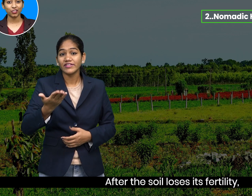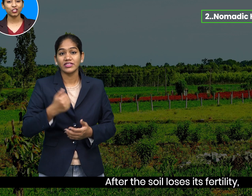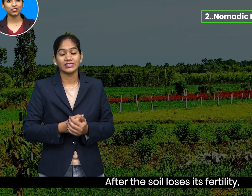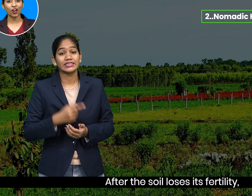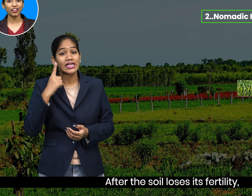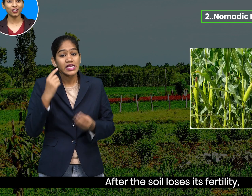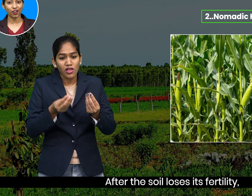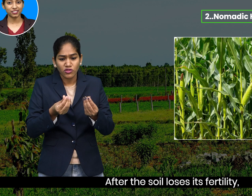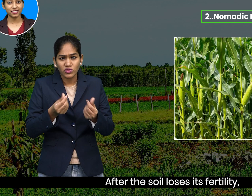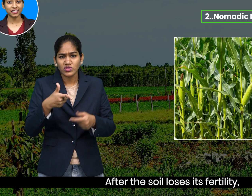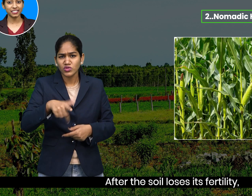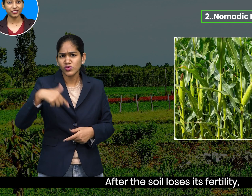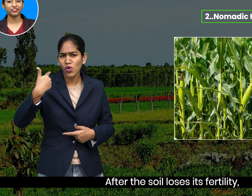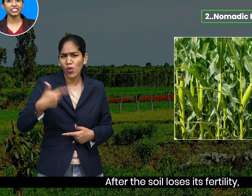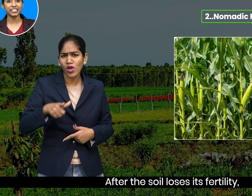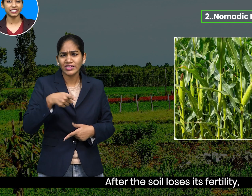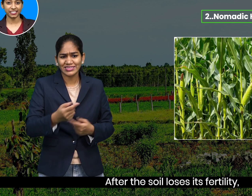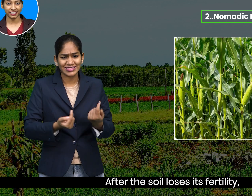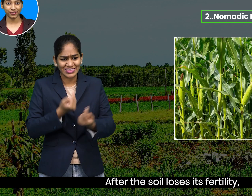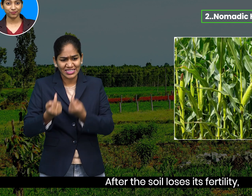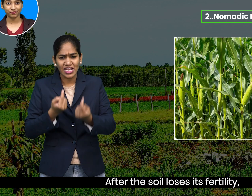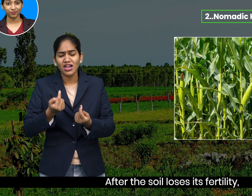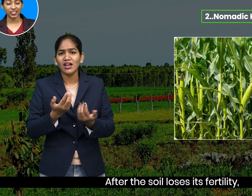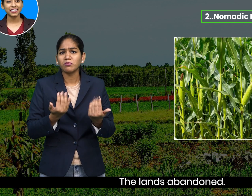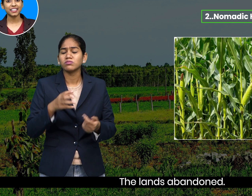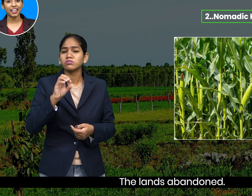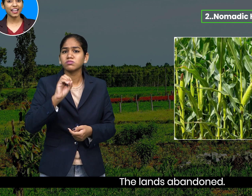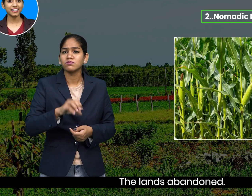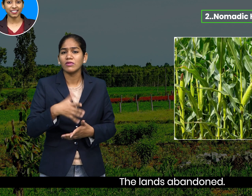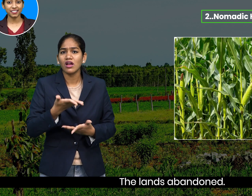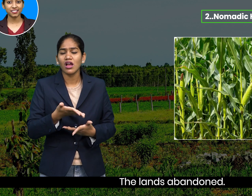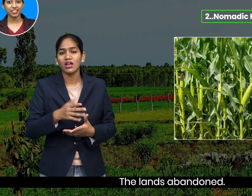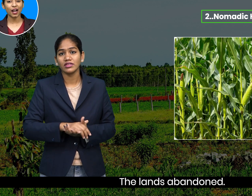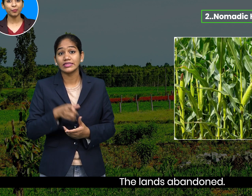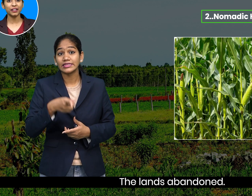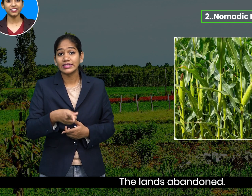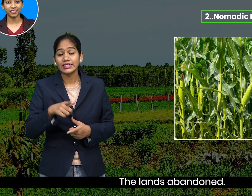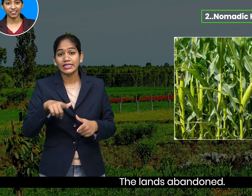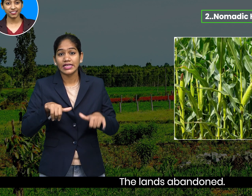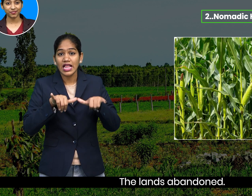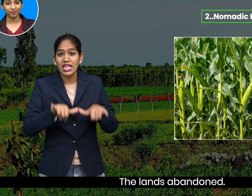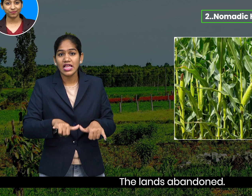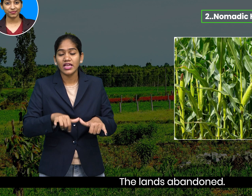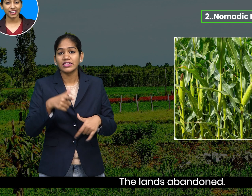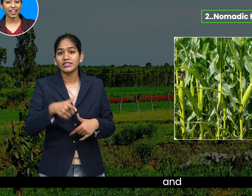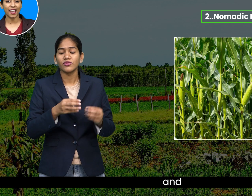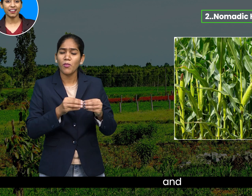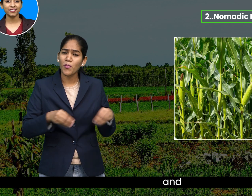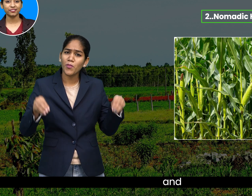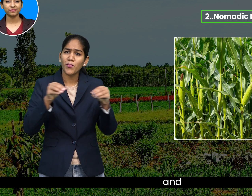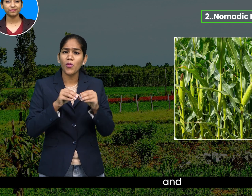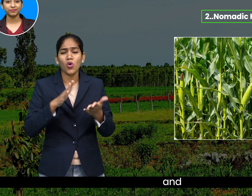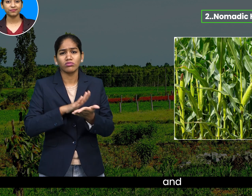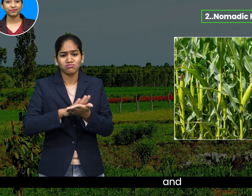After the soil loses its fertility, the land is abandoned